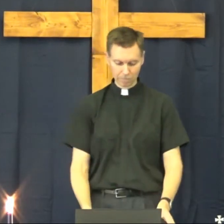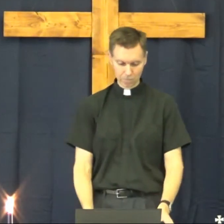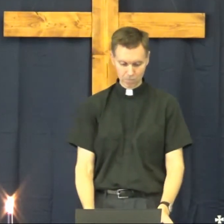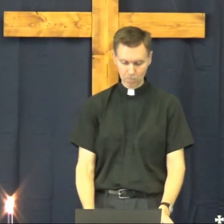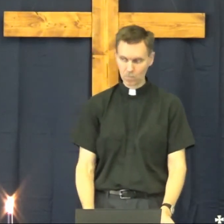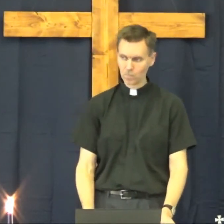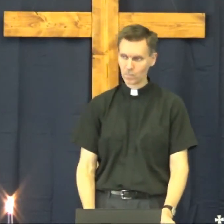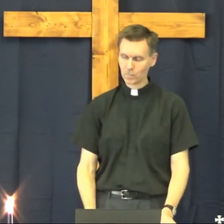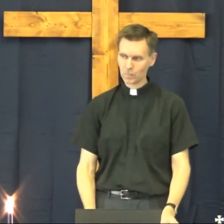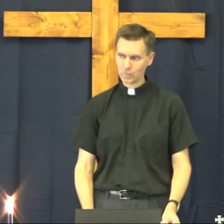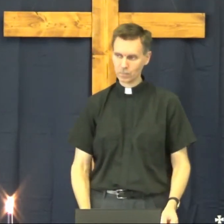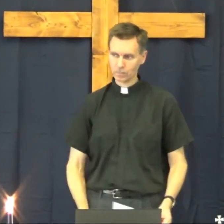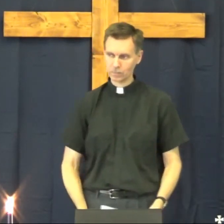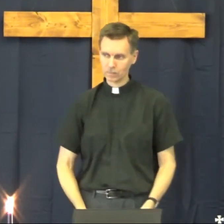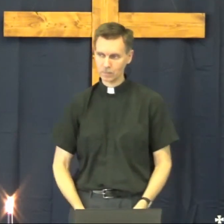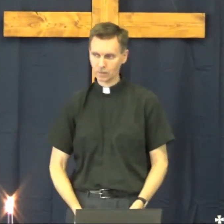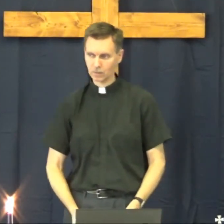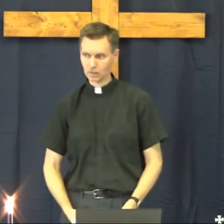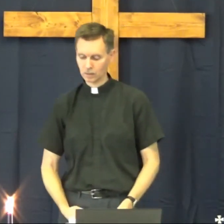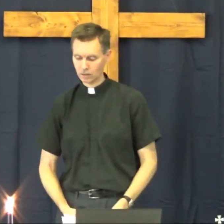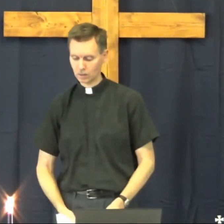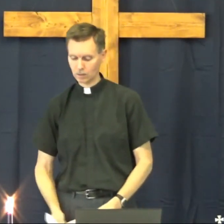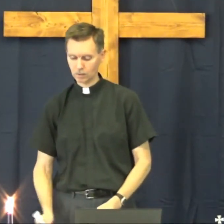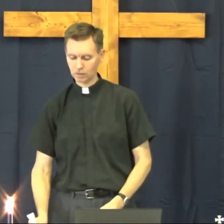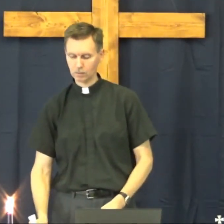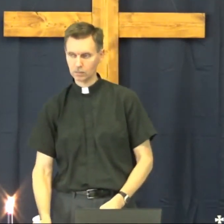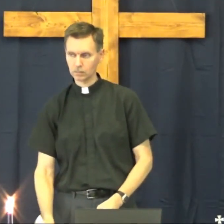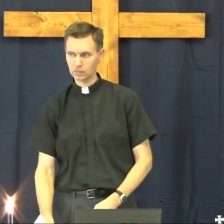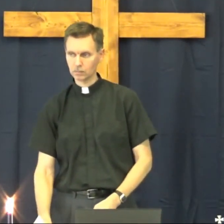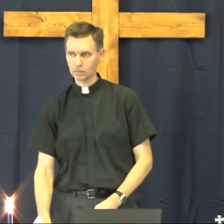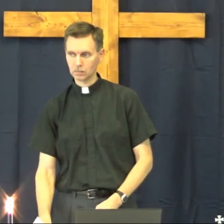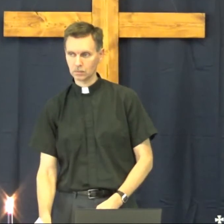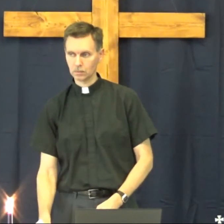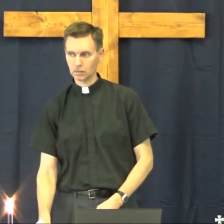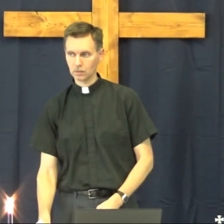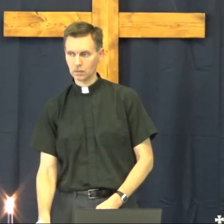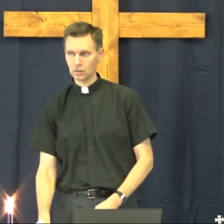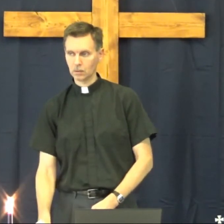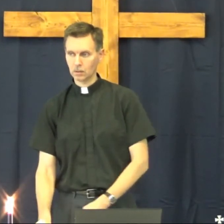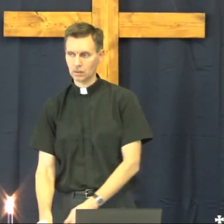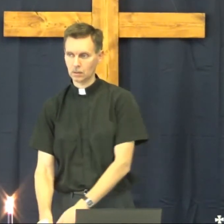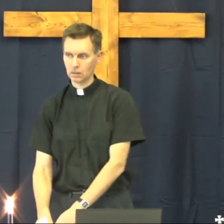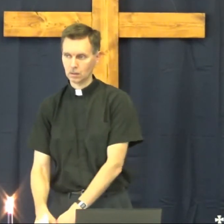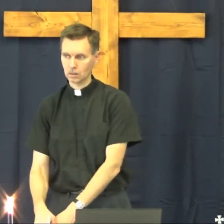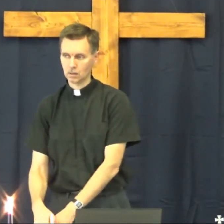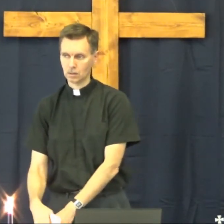How did you want the high priest and king then?